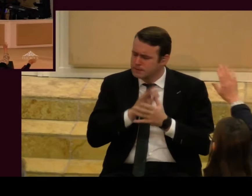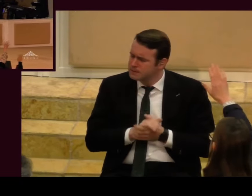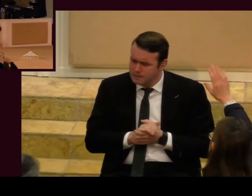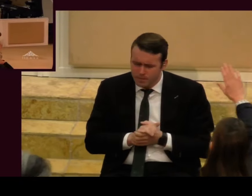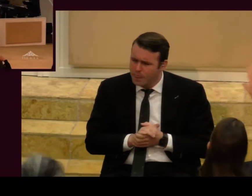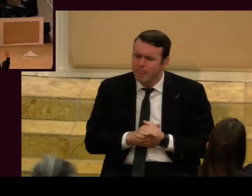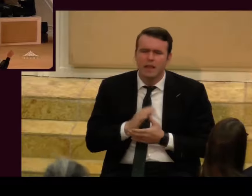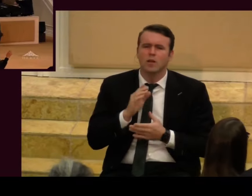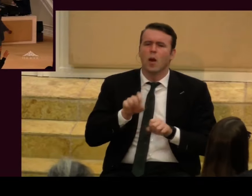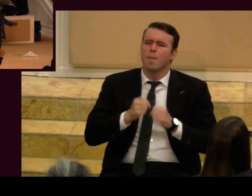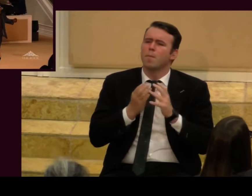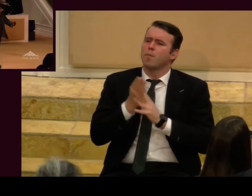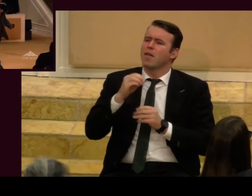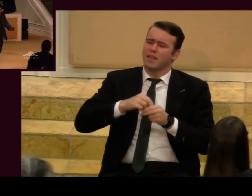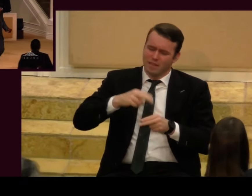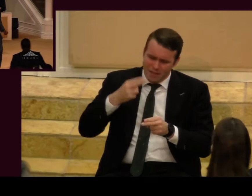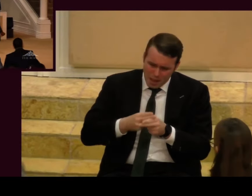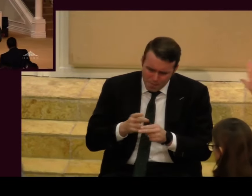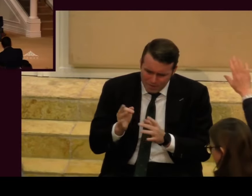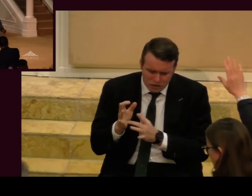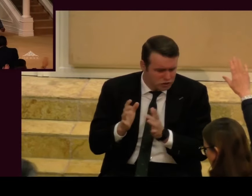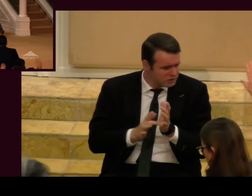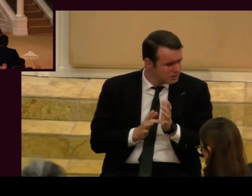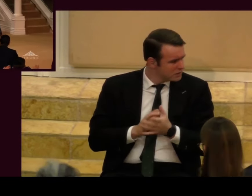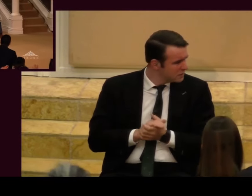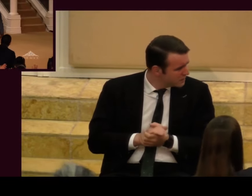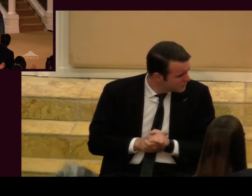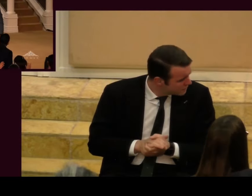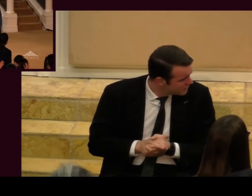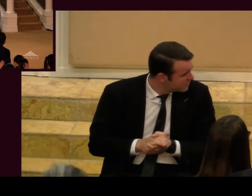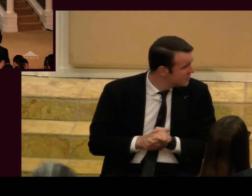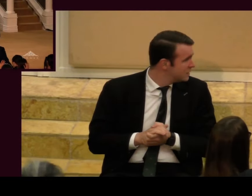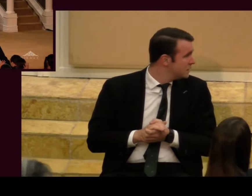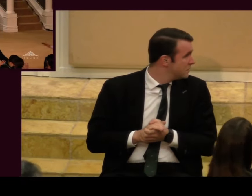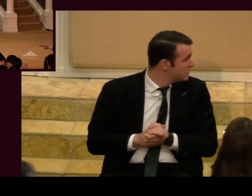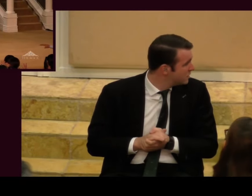tongues. Somebody break through in the name of Jesus.